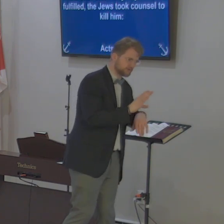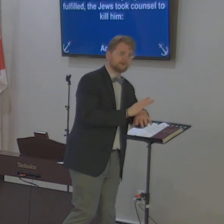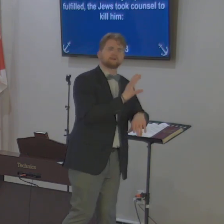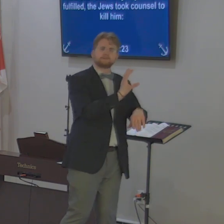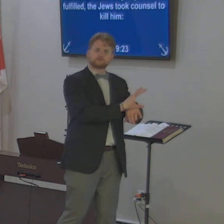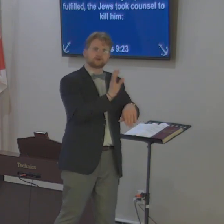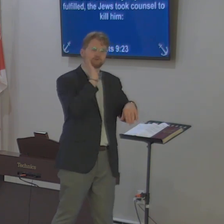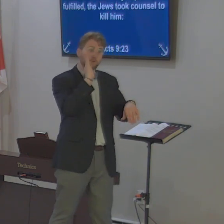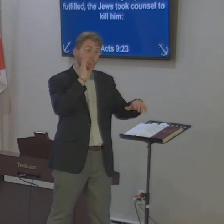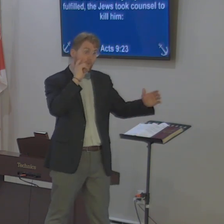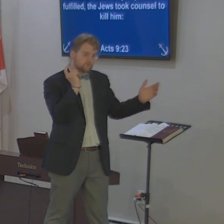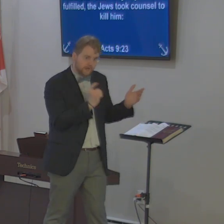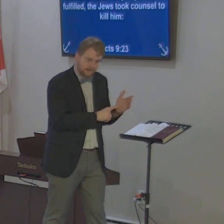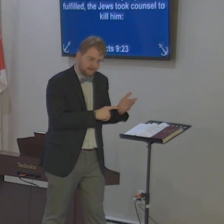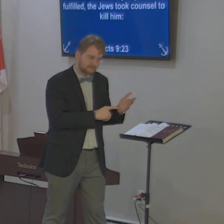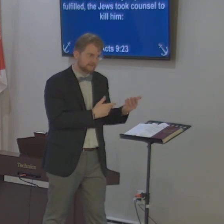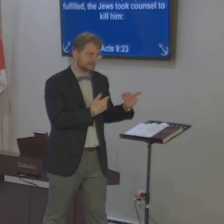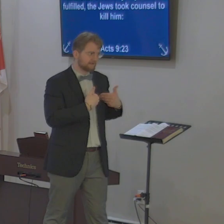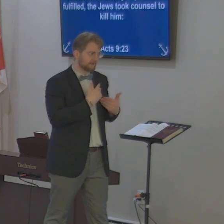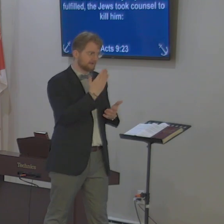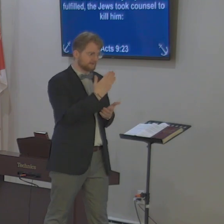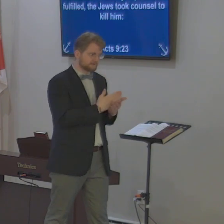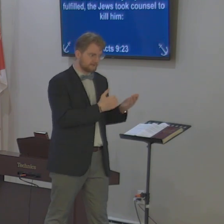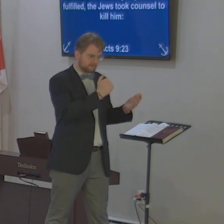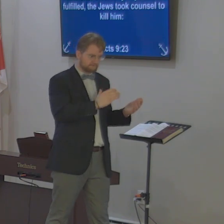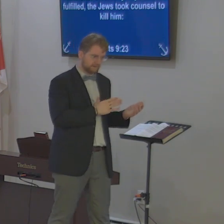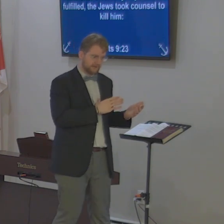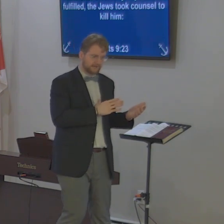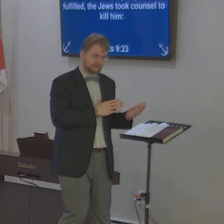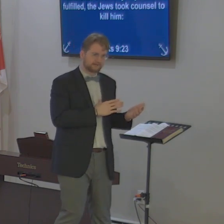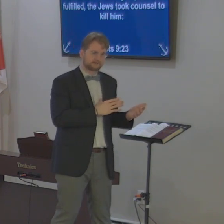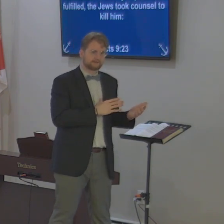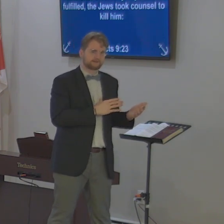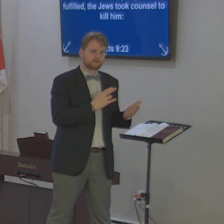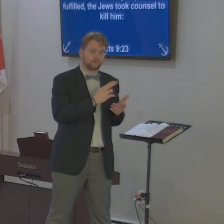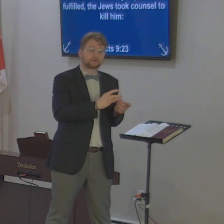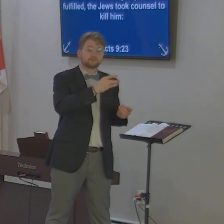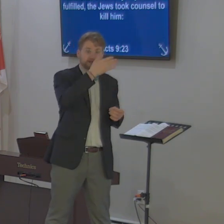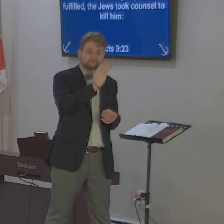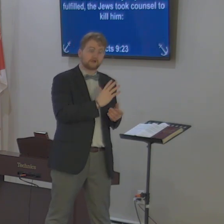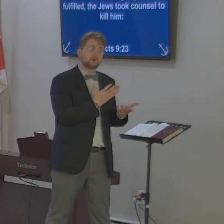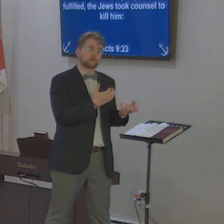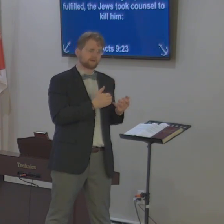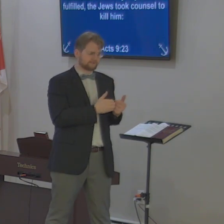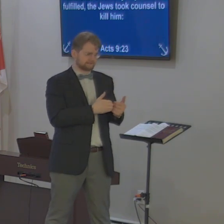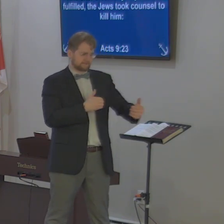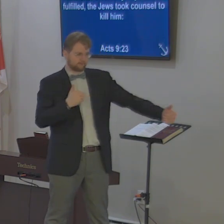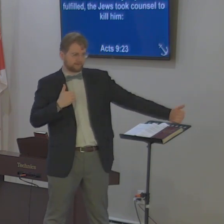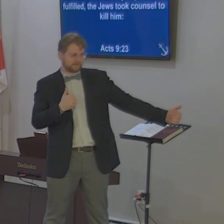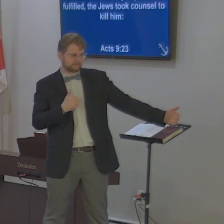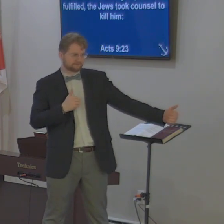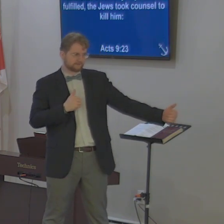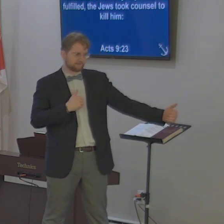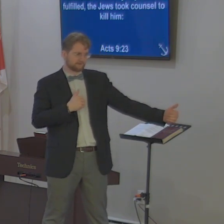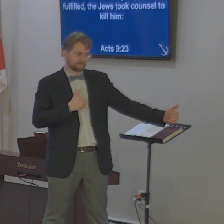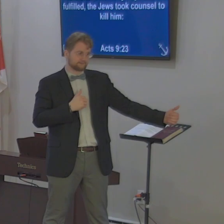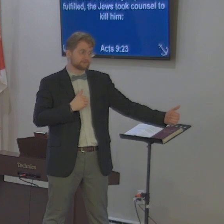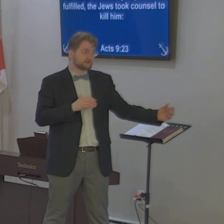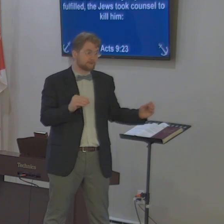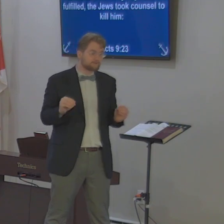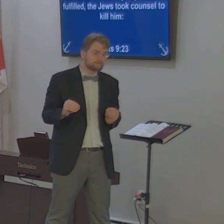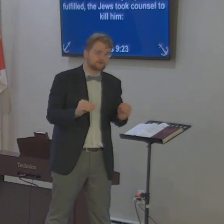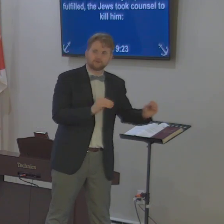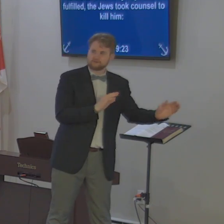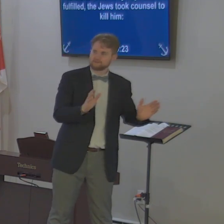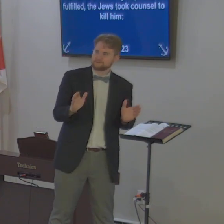would recognize that they had some men in there that the Holy Spirit of God wanted to separate them from, to move them in a direction to do